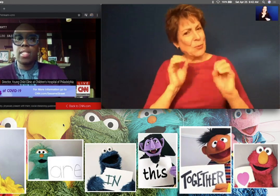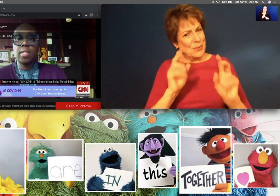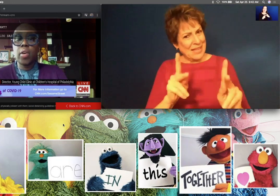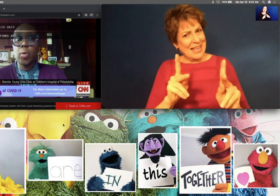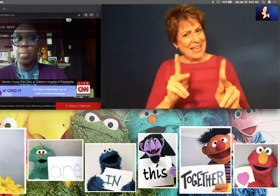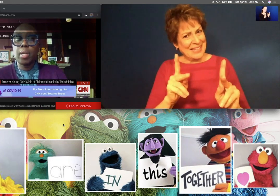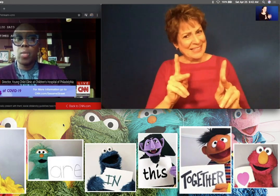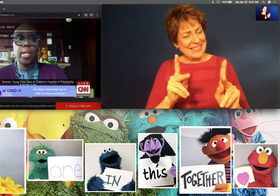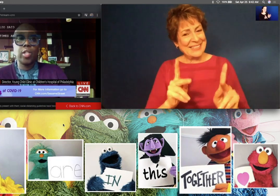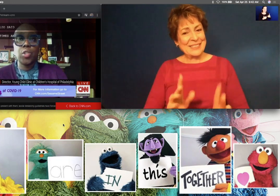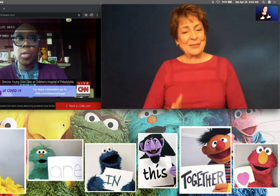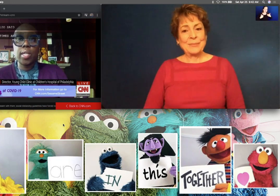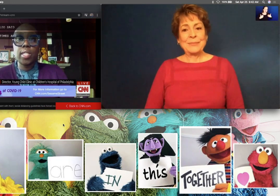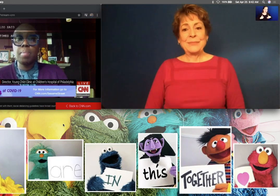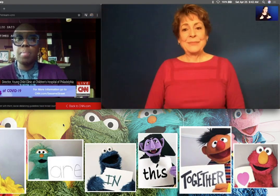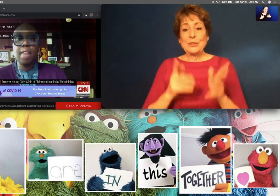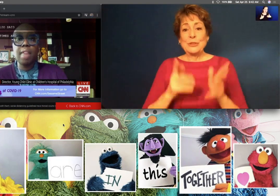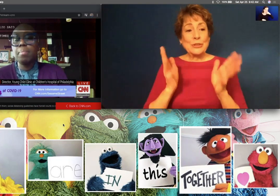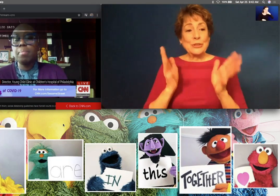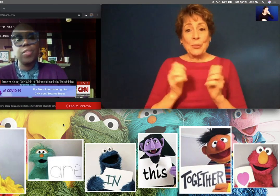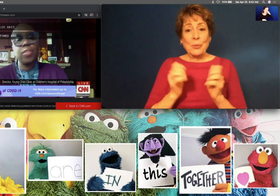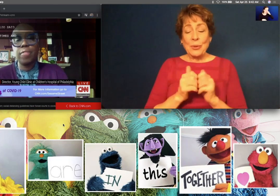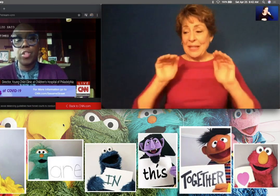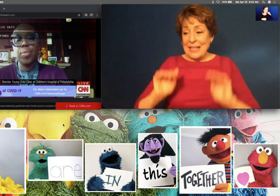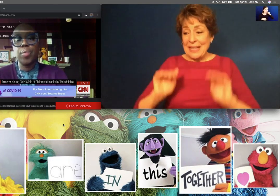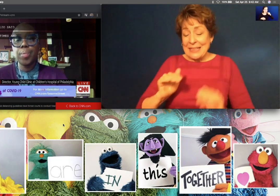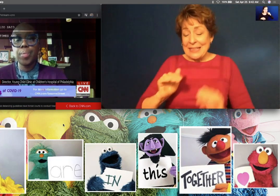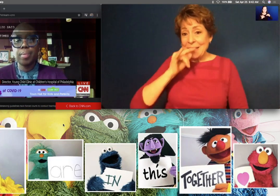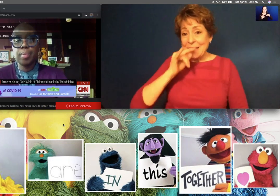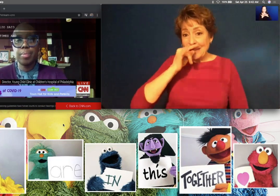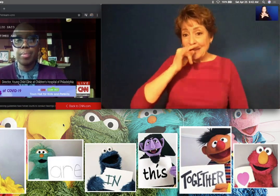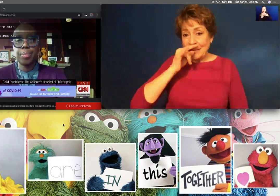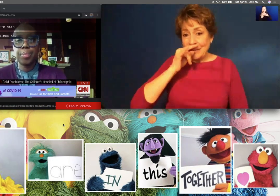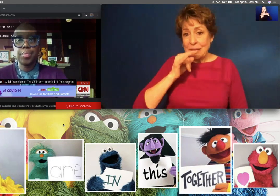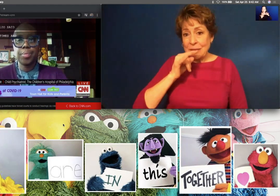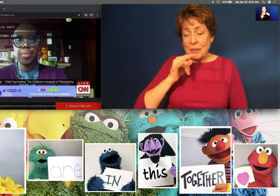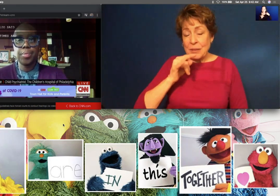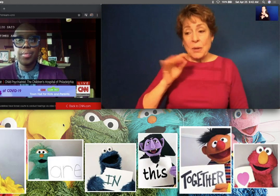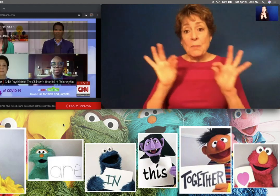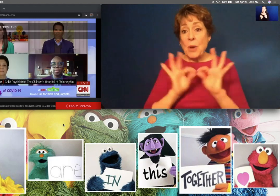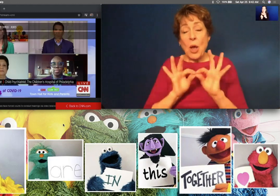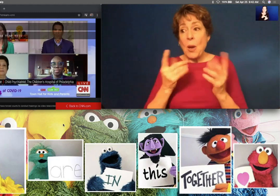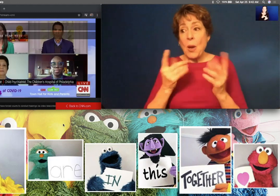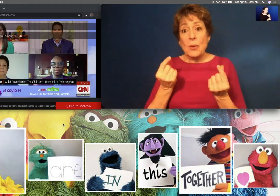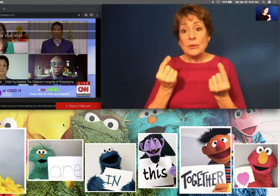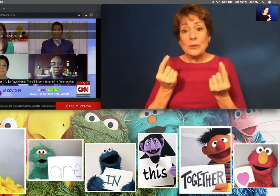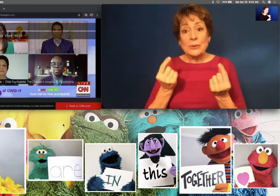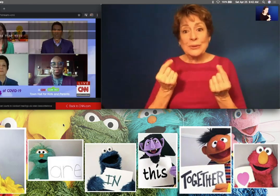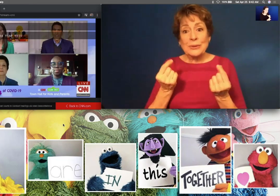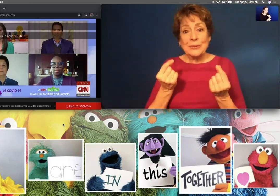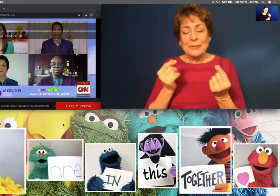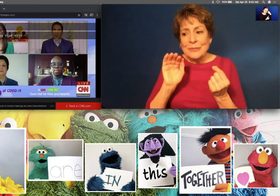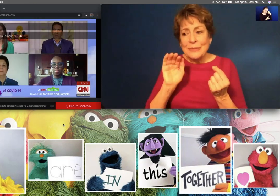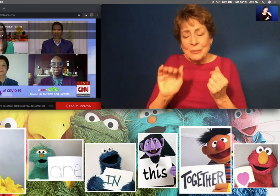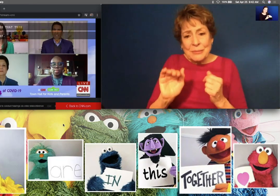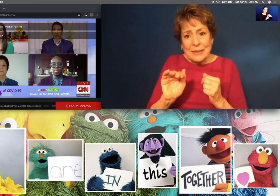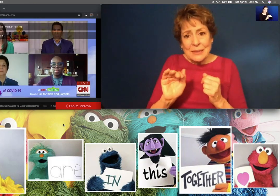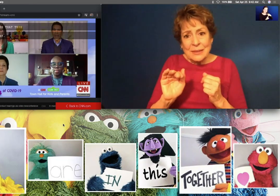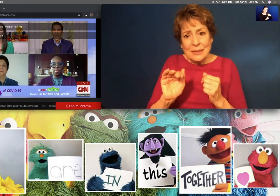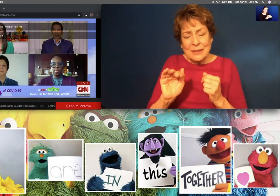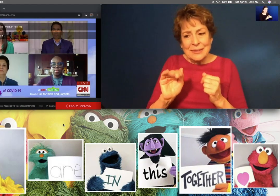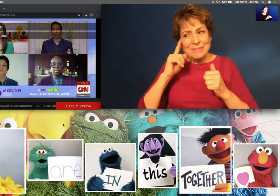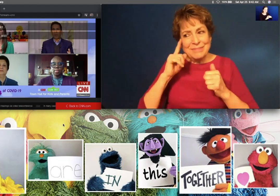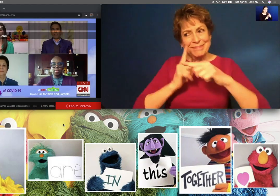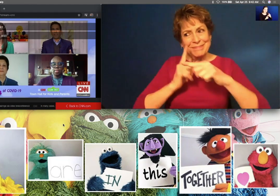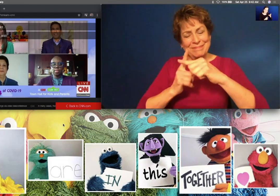must remember in talking to children, particularly very little children, is to give them a sense of hope and reassurance by having them plan